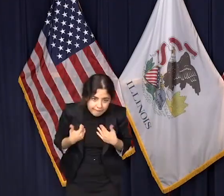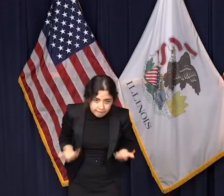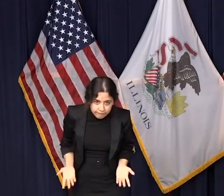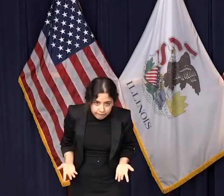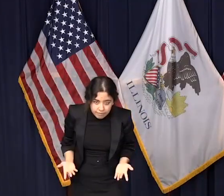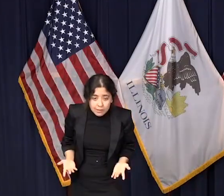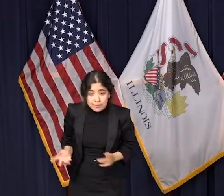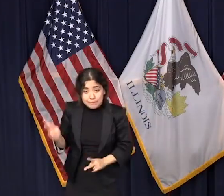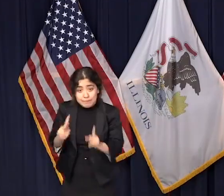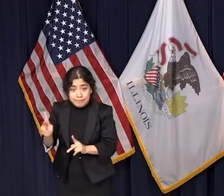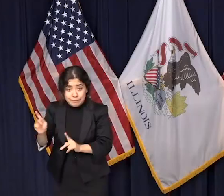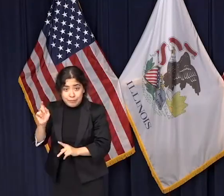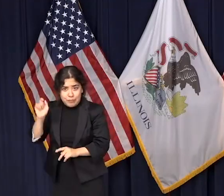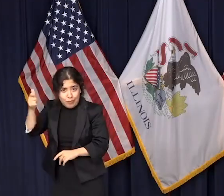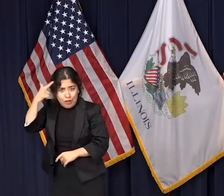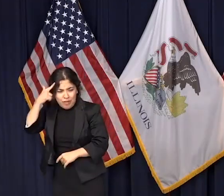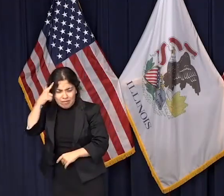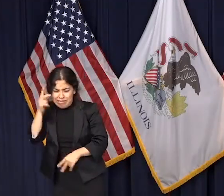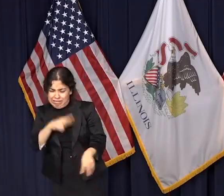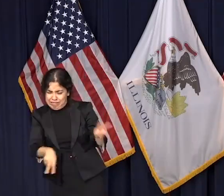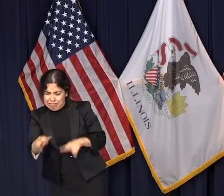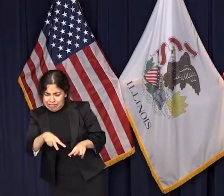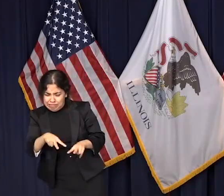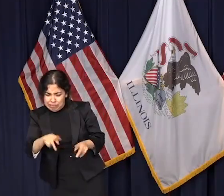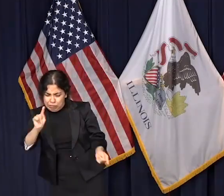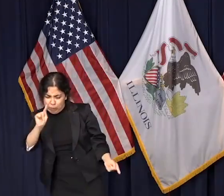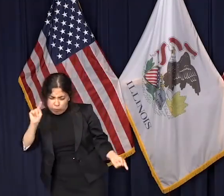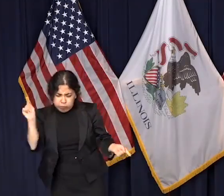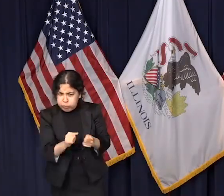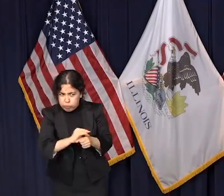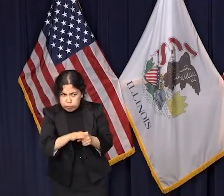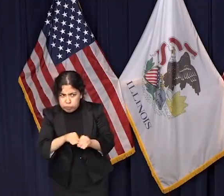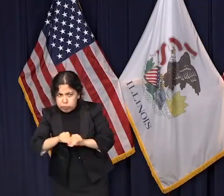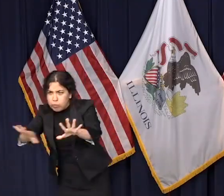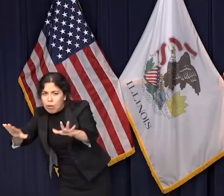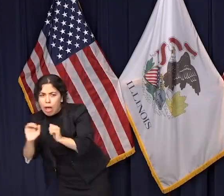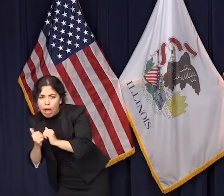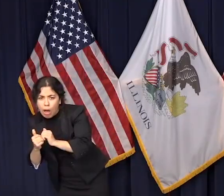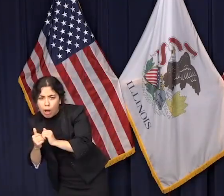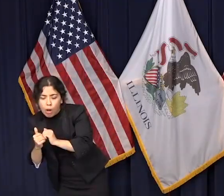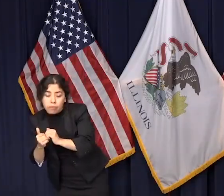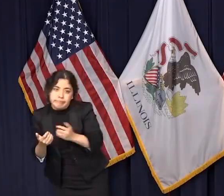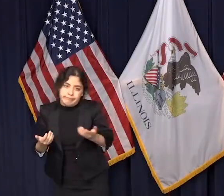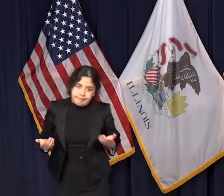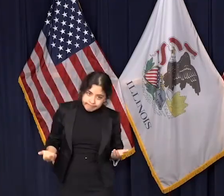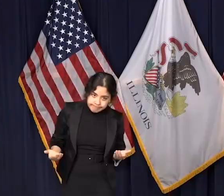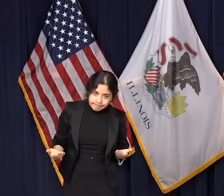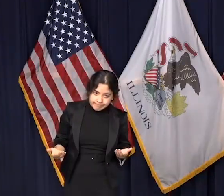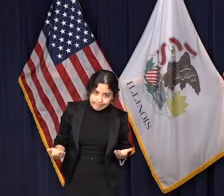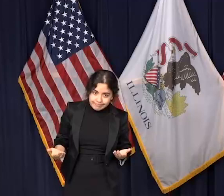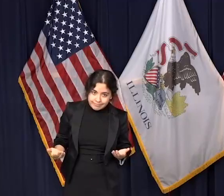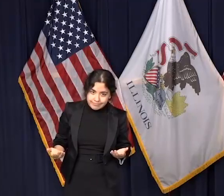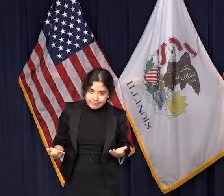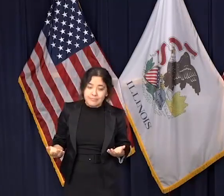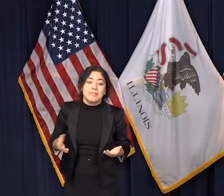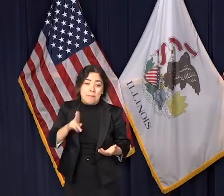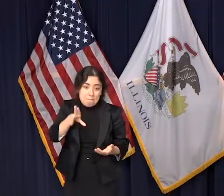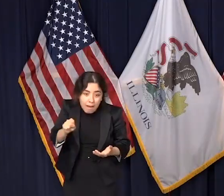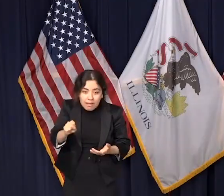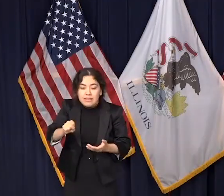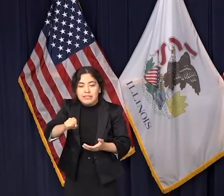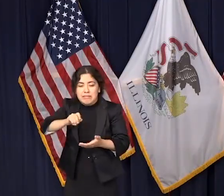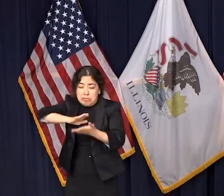to be asking themselves, how do we cut down on the spread? Well, one way to do that might be to, first of all, completely disinfect all the